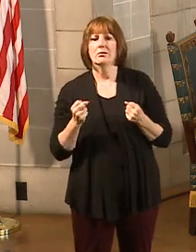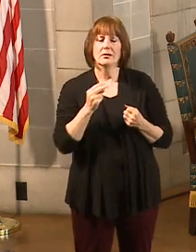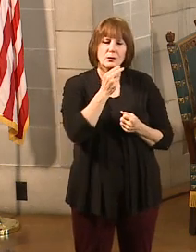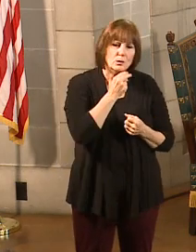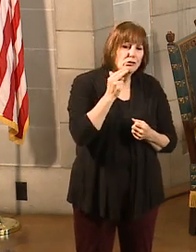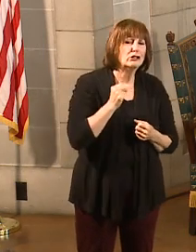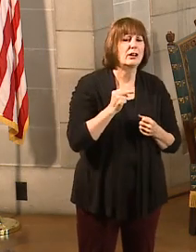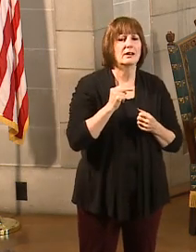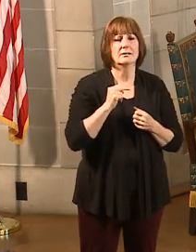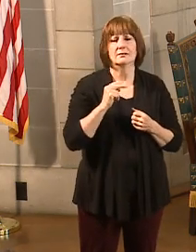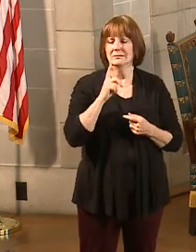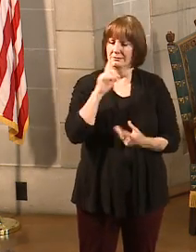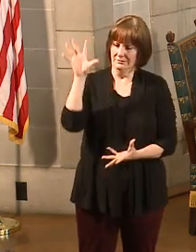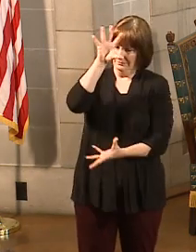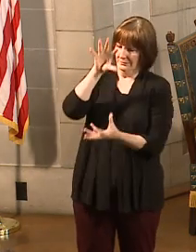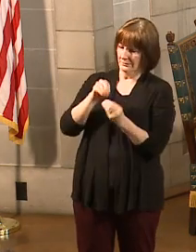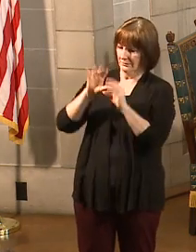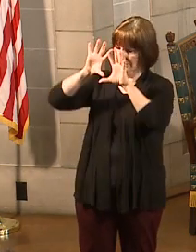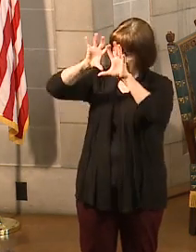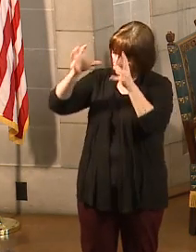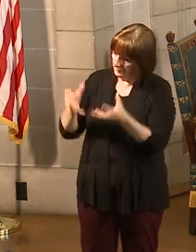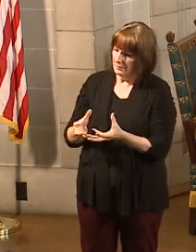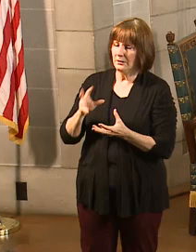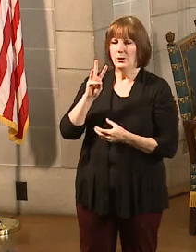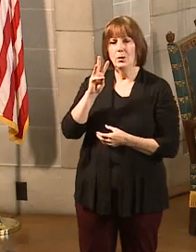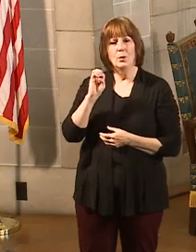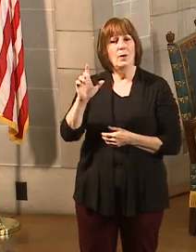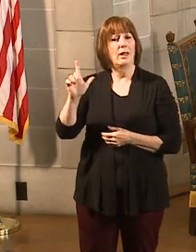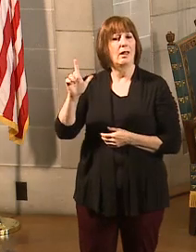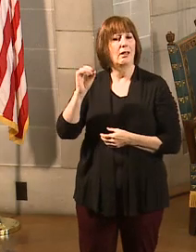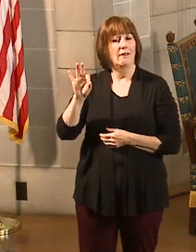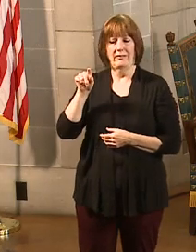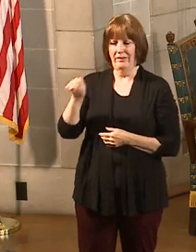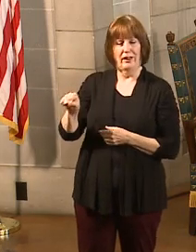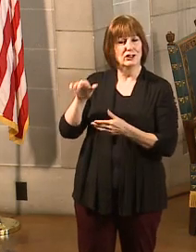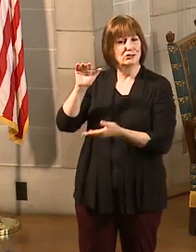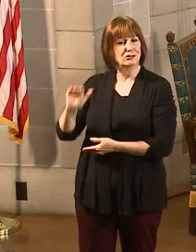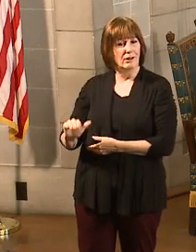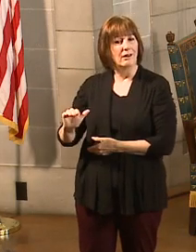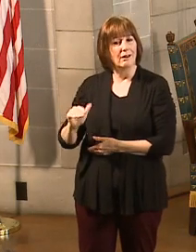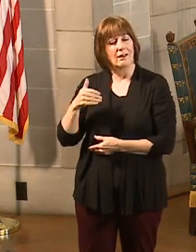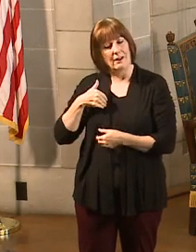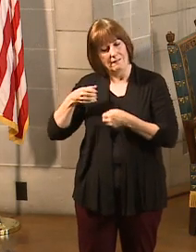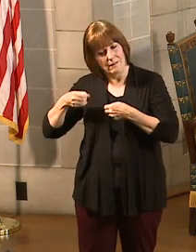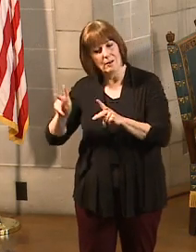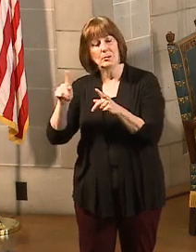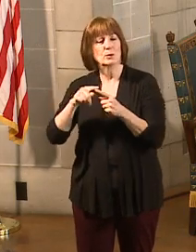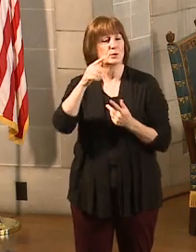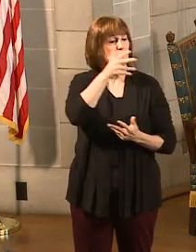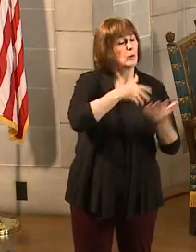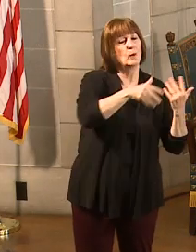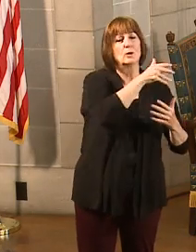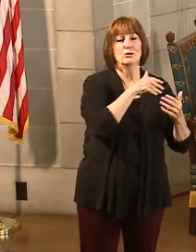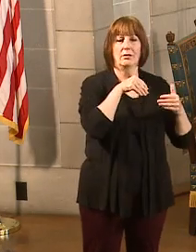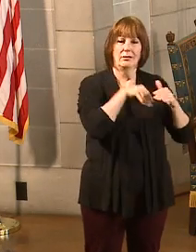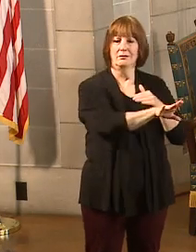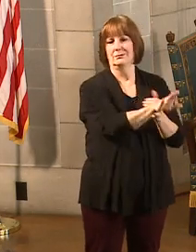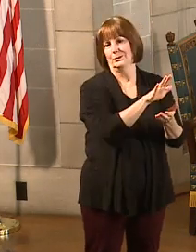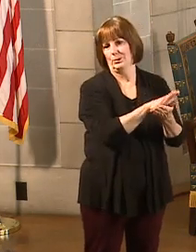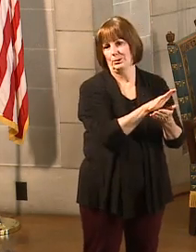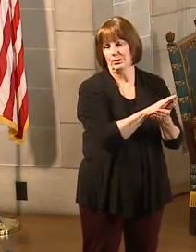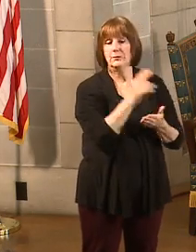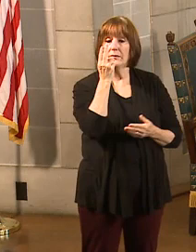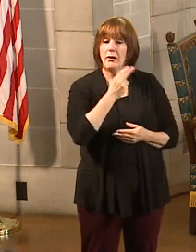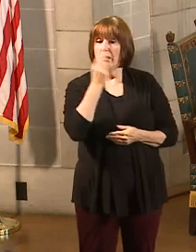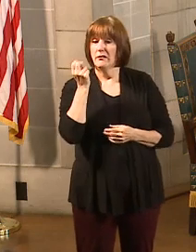nutrition. The overall well-being of the child is better when they have that socialization and that opportunity to go to school. Our Catholic schools understand that